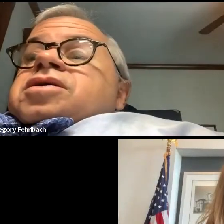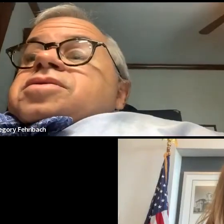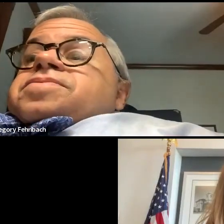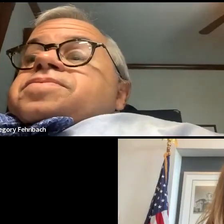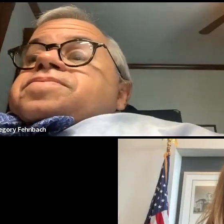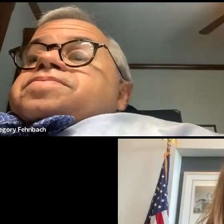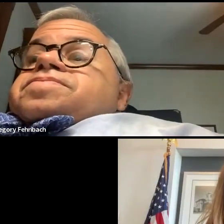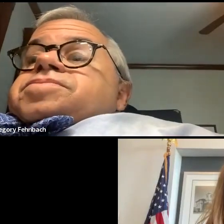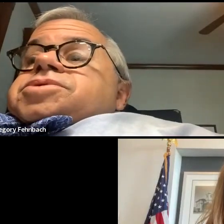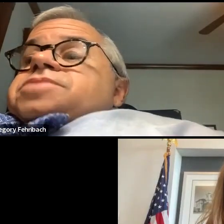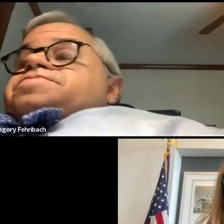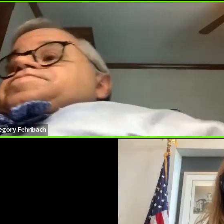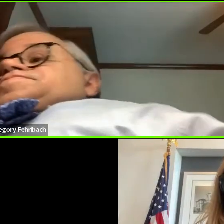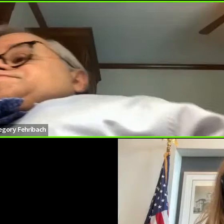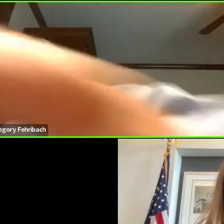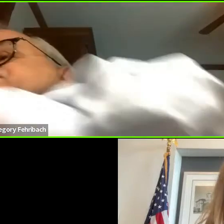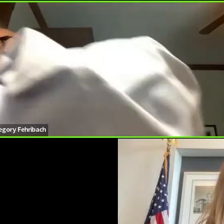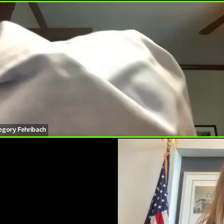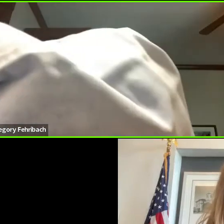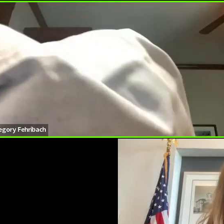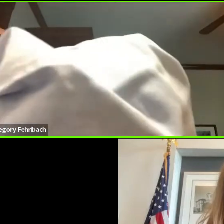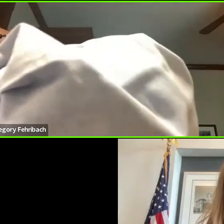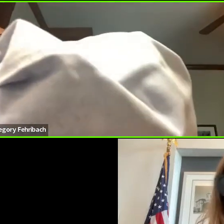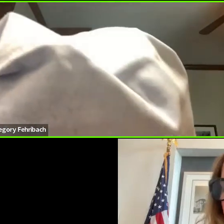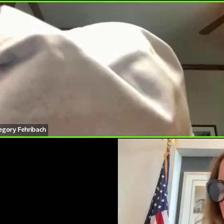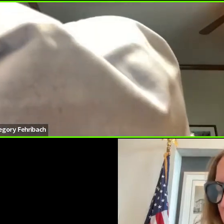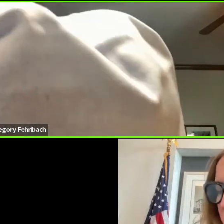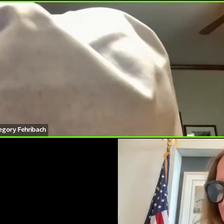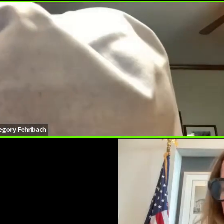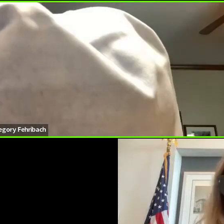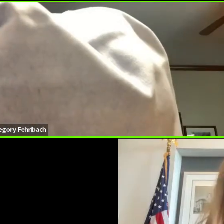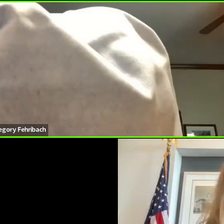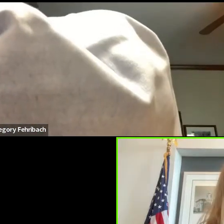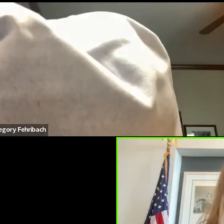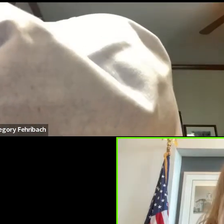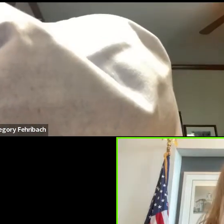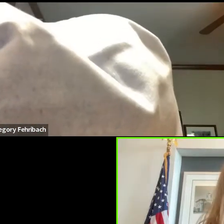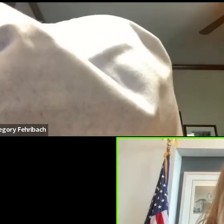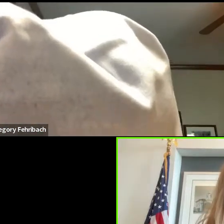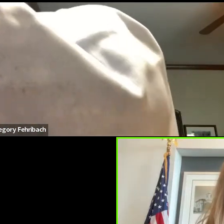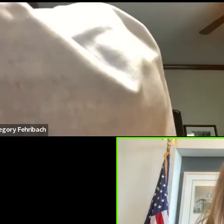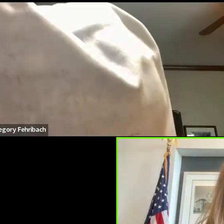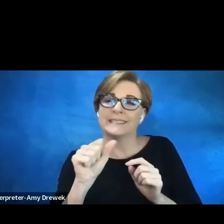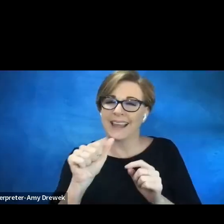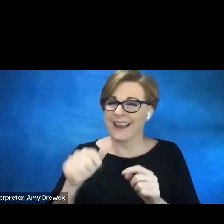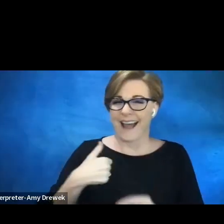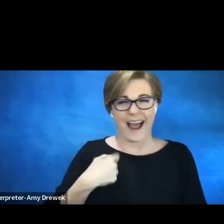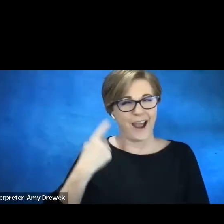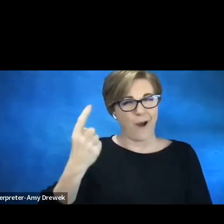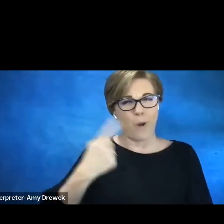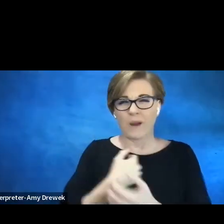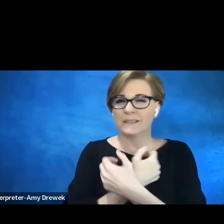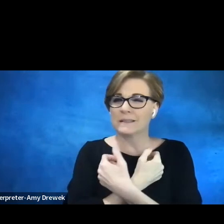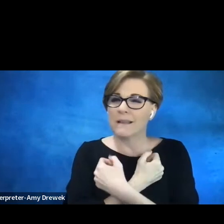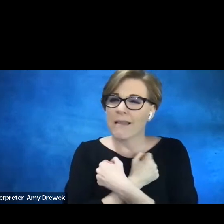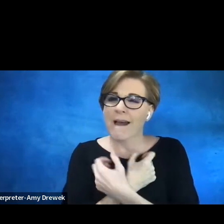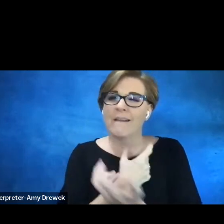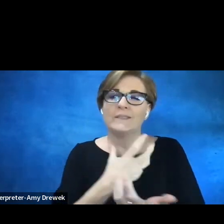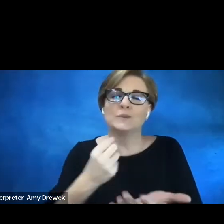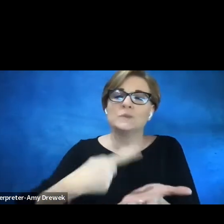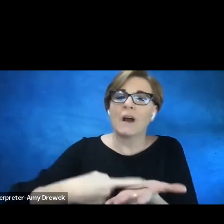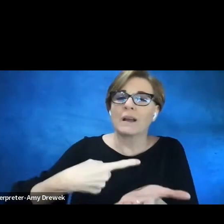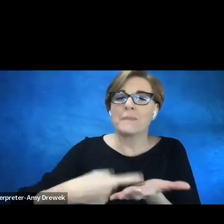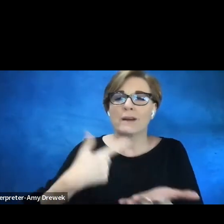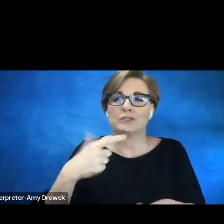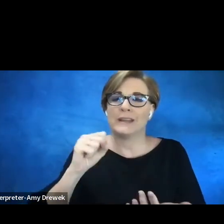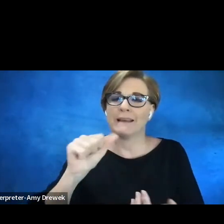Katie Kale from GSA. Yeah. Greg, you know that I always love talking about the great things that GSA is doing. So a